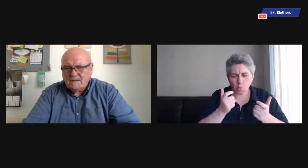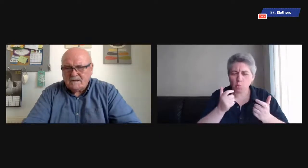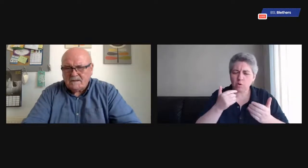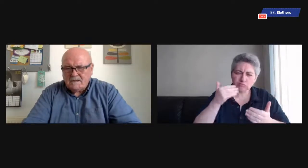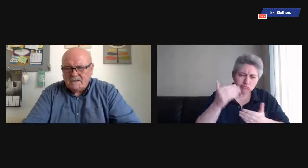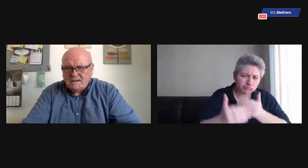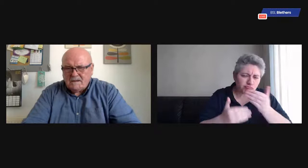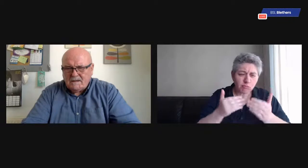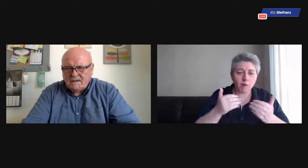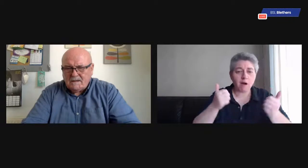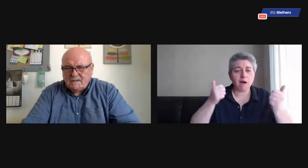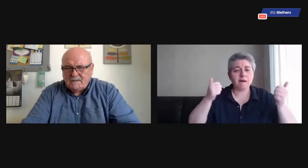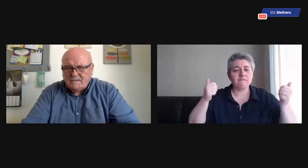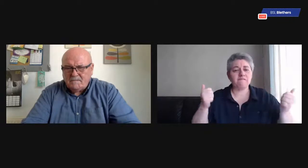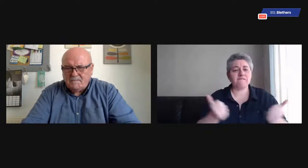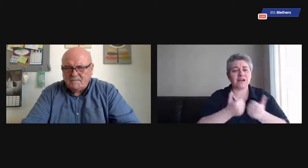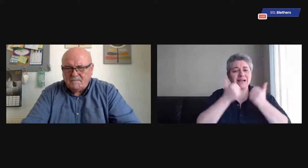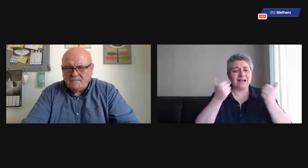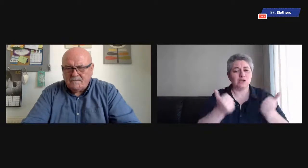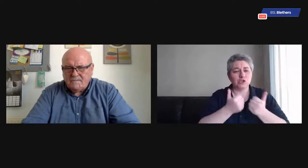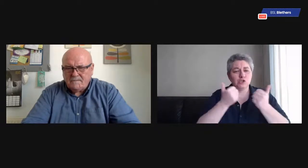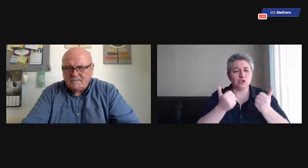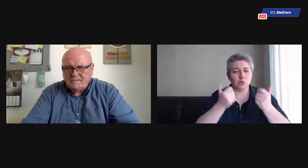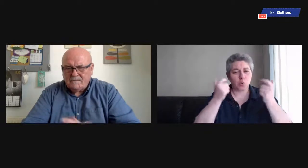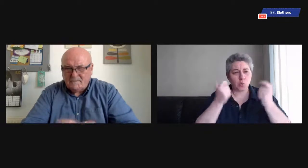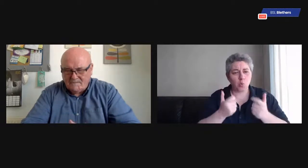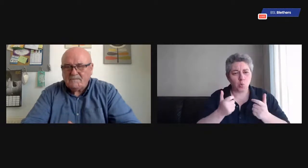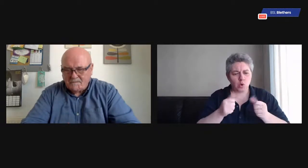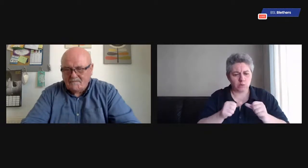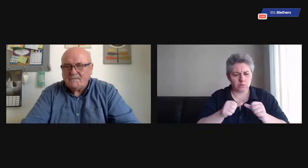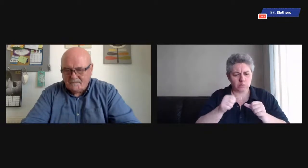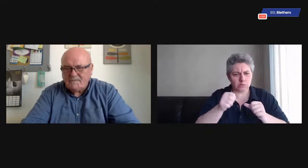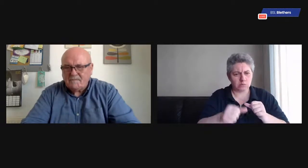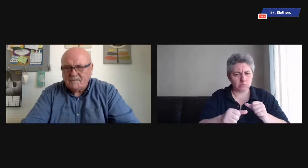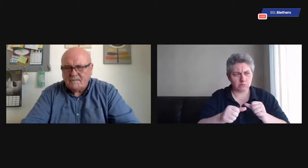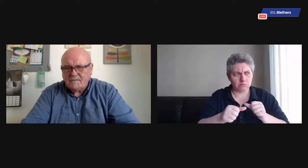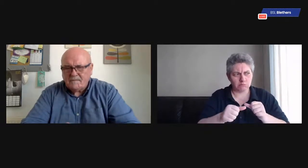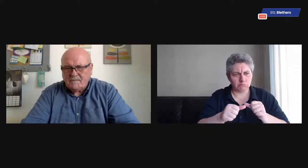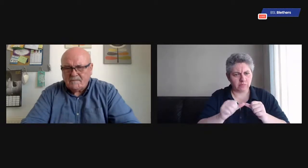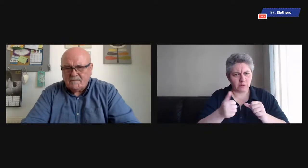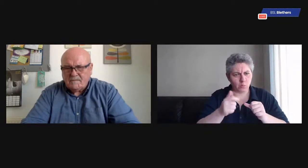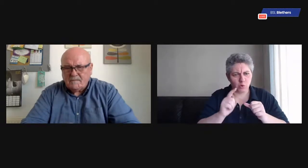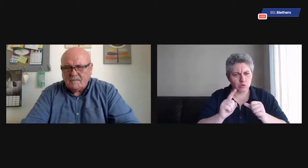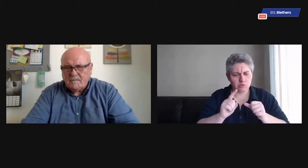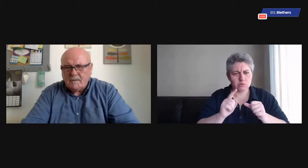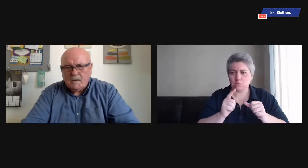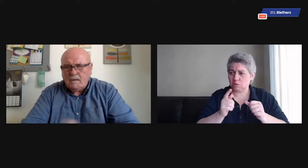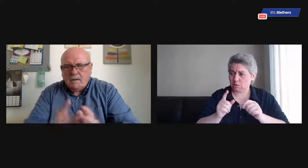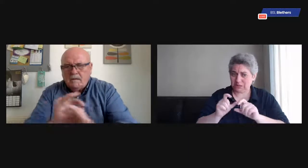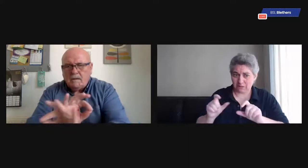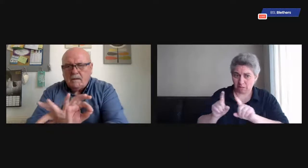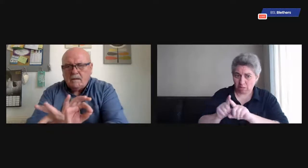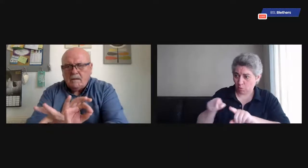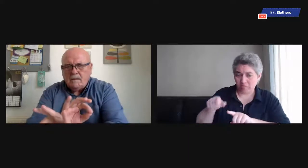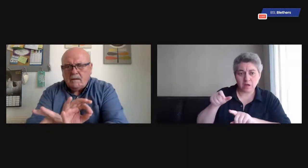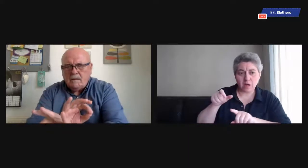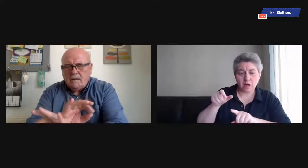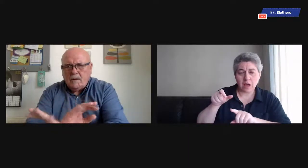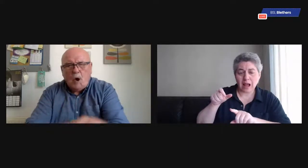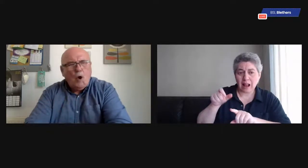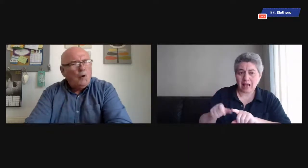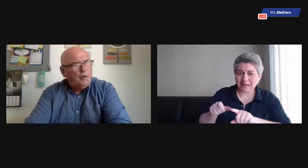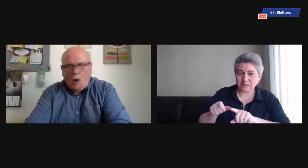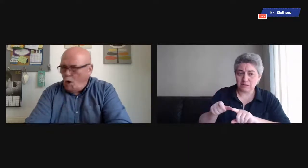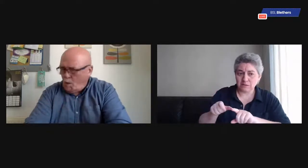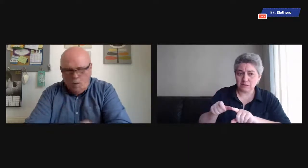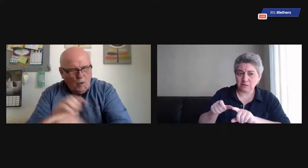Okay, so being an intermediary and you've been through maybe a court process, a trial or whatever, then what? What happens after